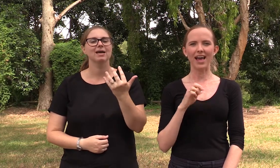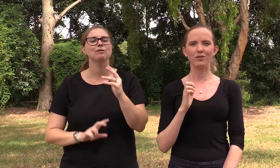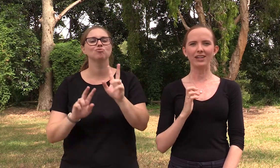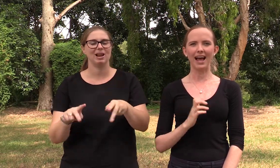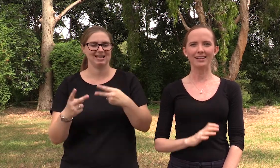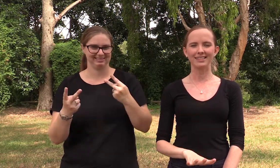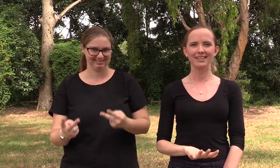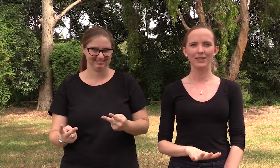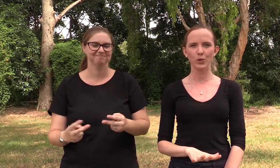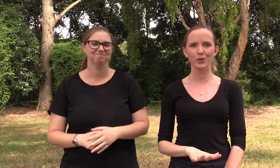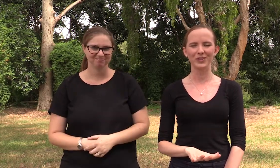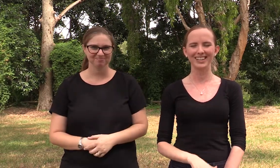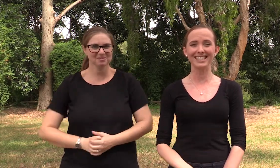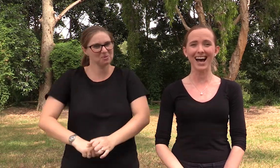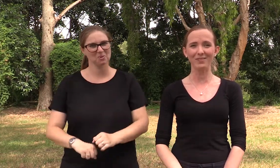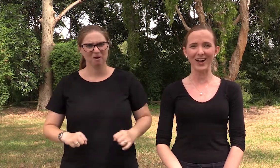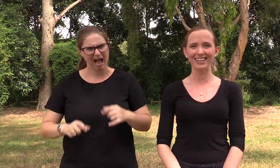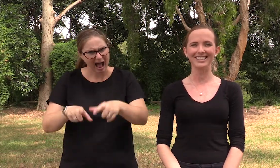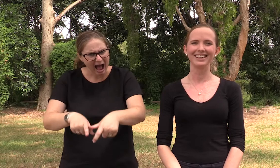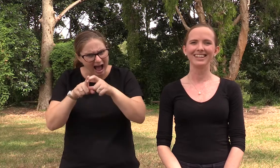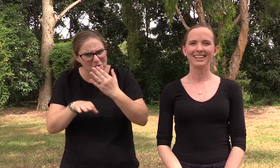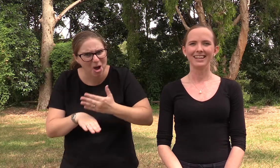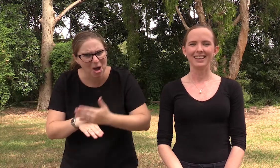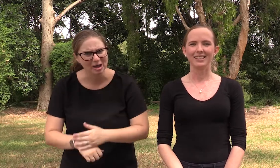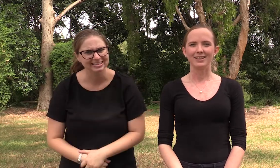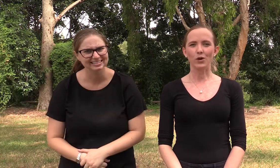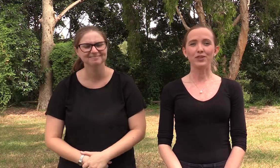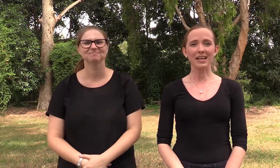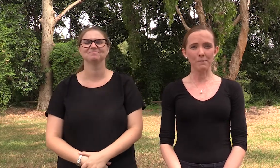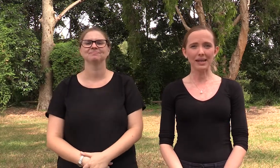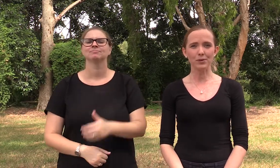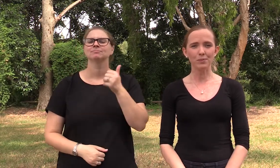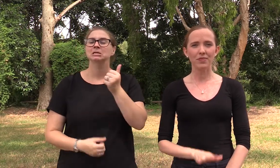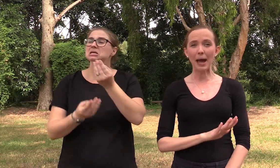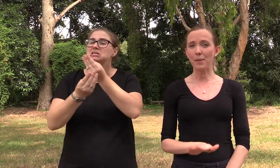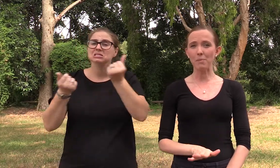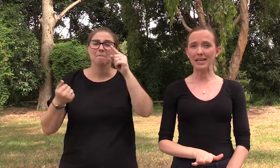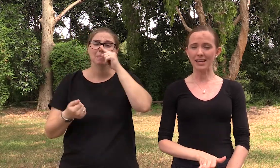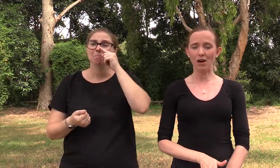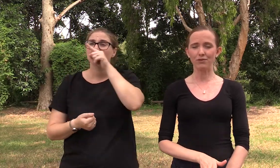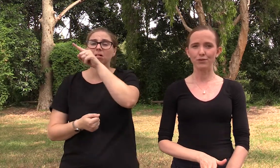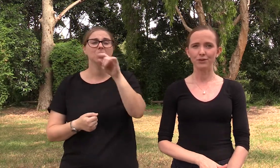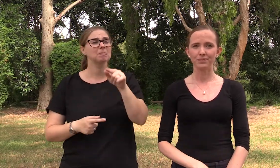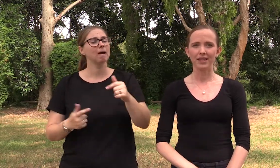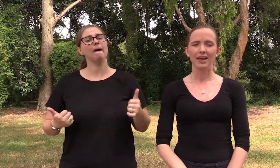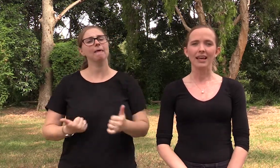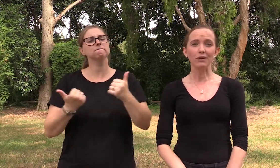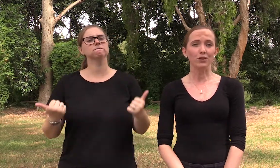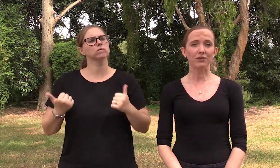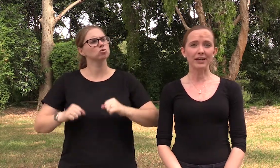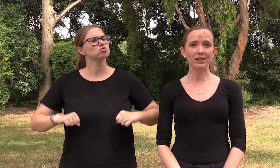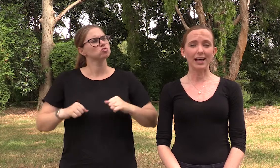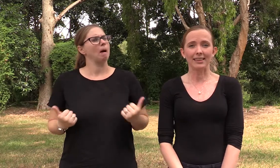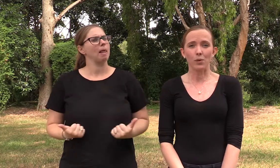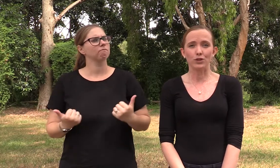5, and relax. Whew, it's hard work. So for some people, that might be enough. If